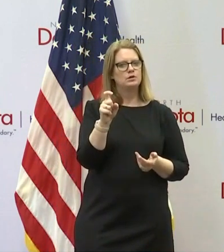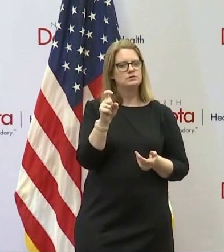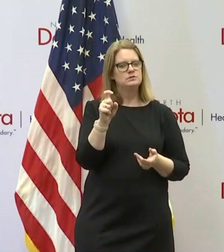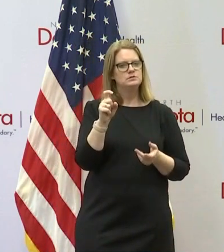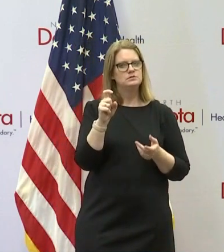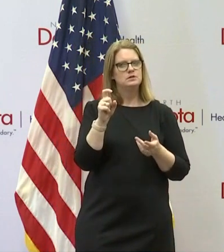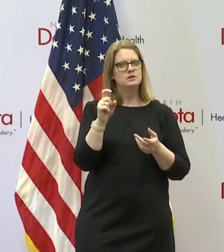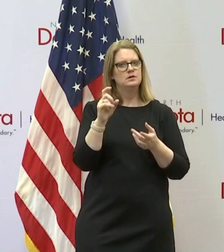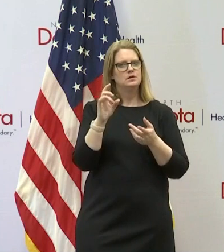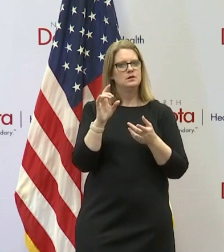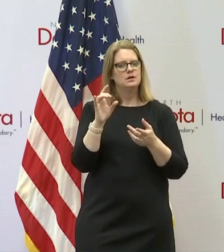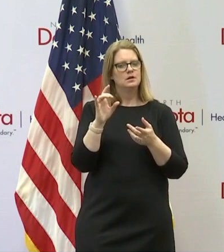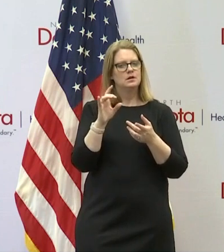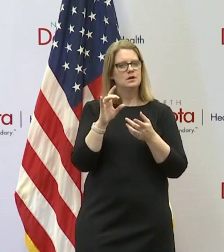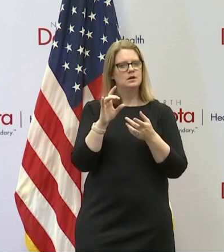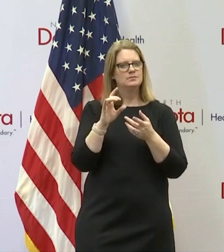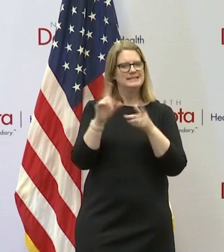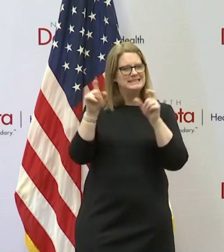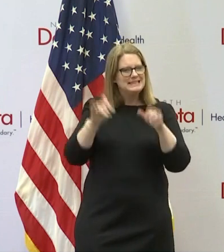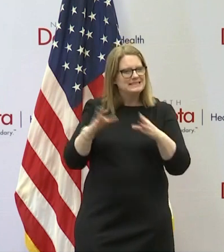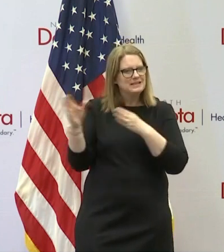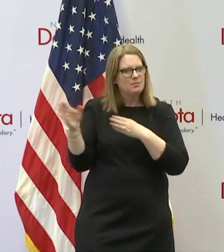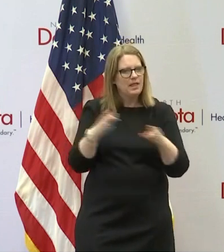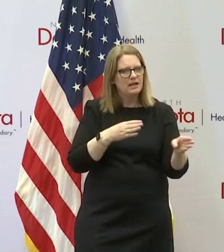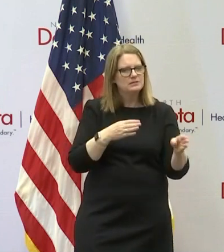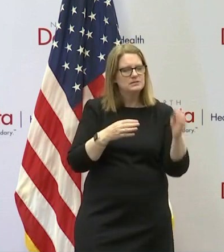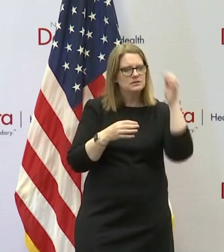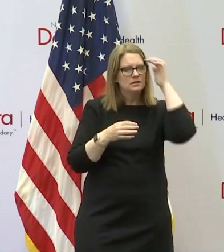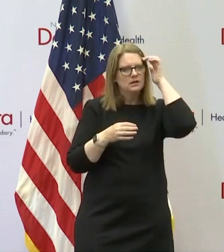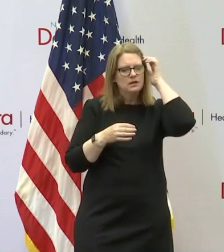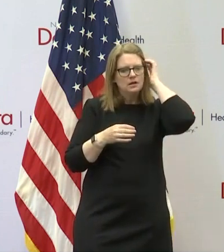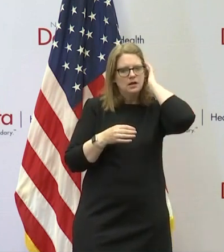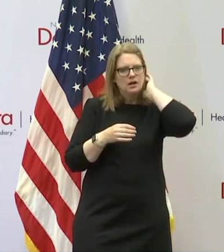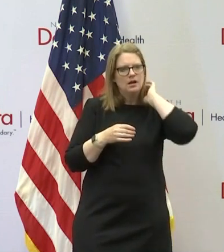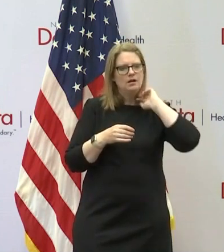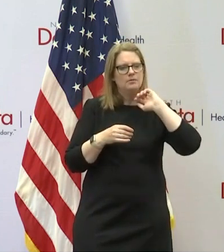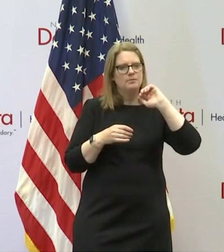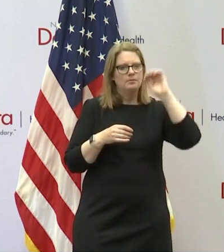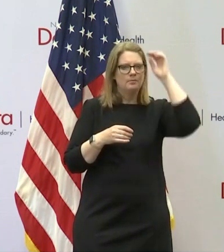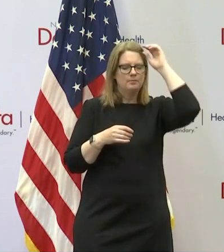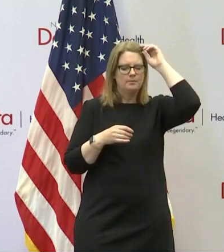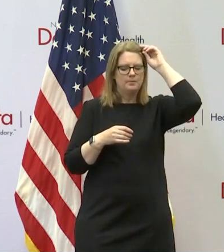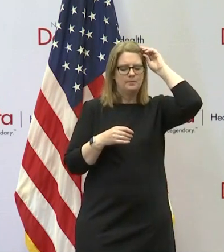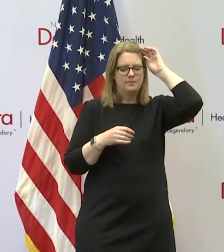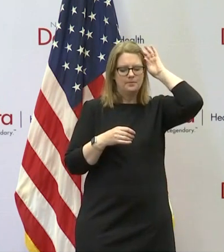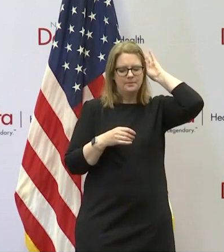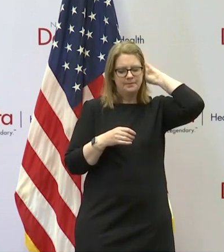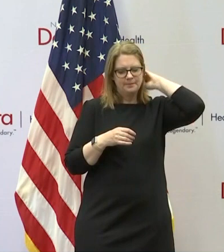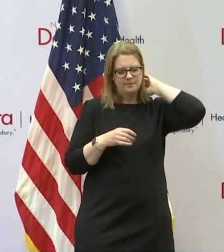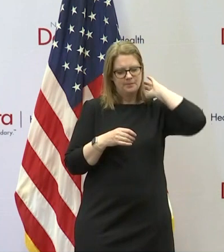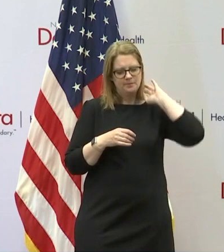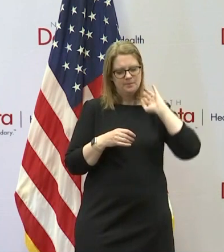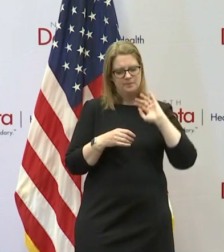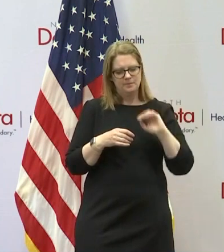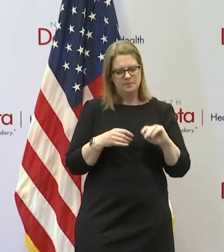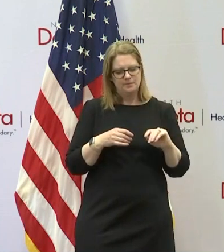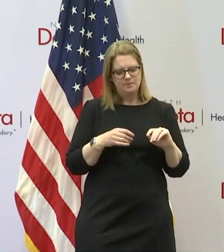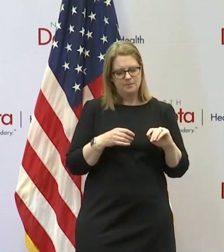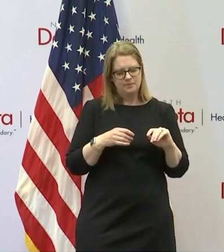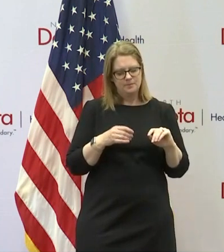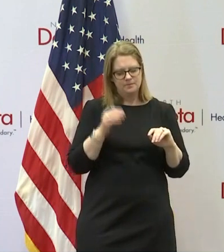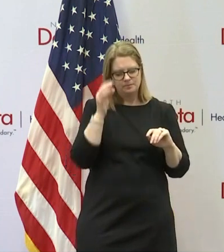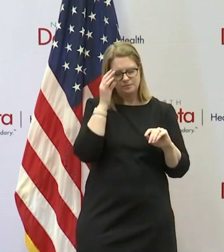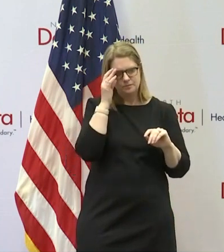regarding testing plans that we've talked about, and those include what we're doing